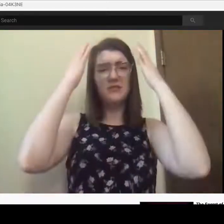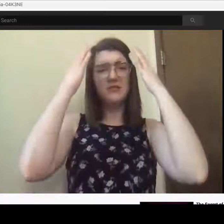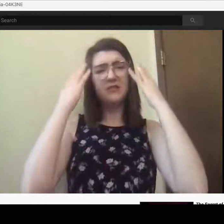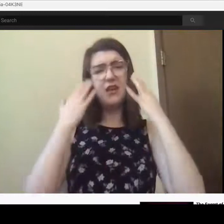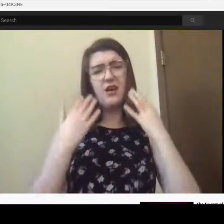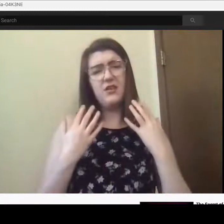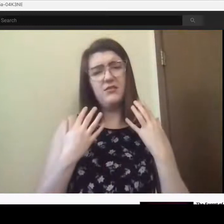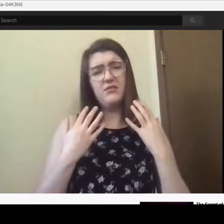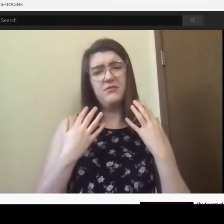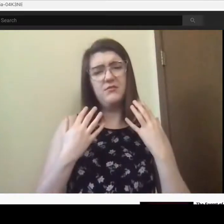Sad?